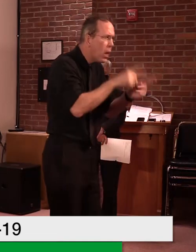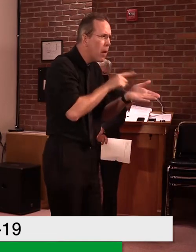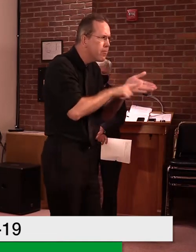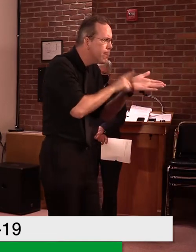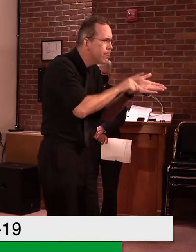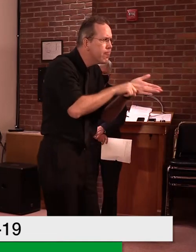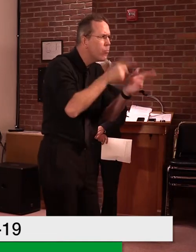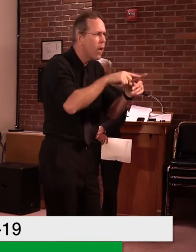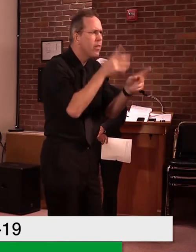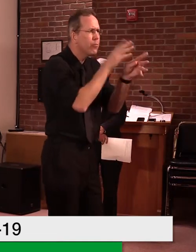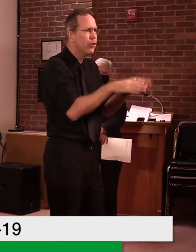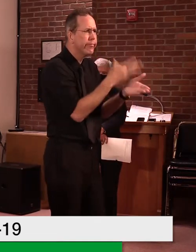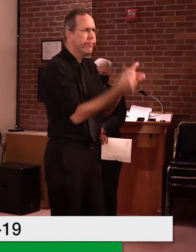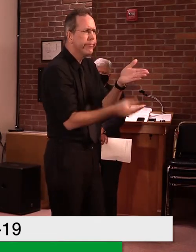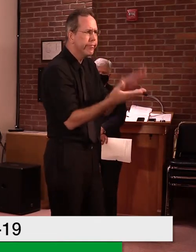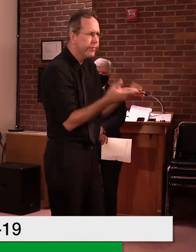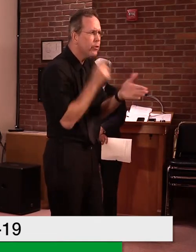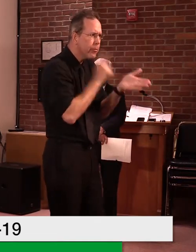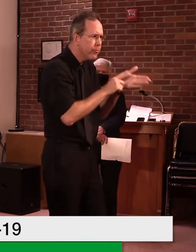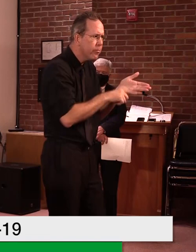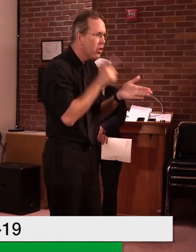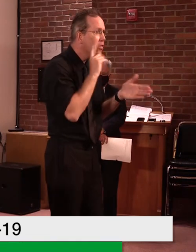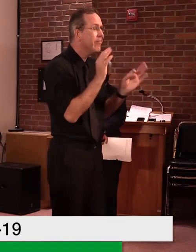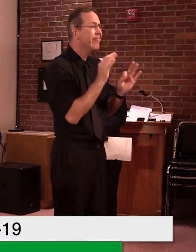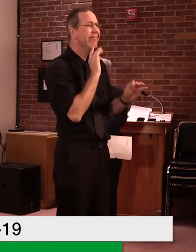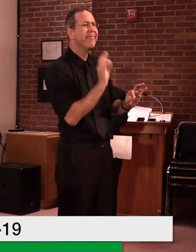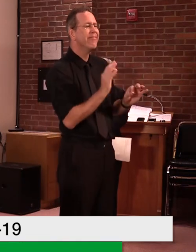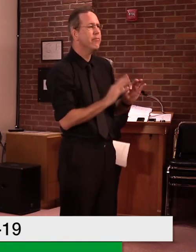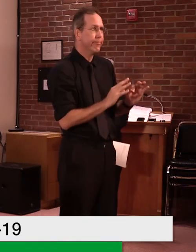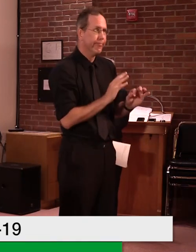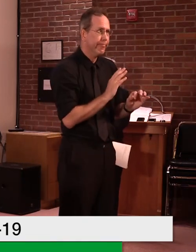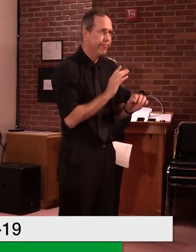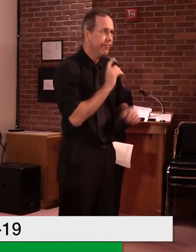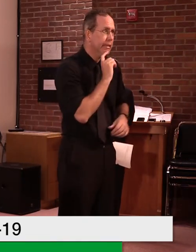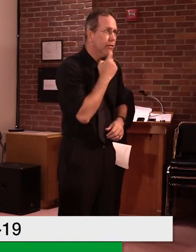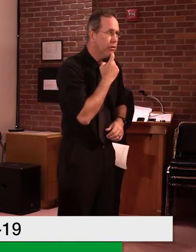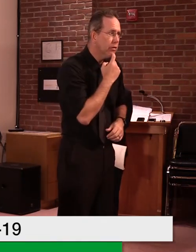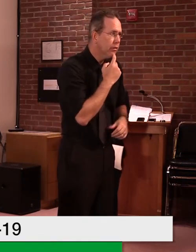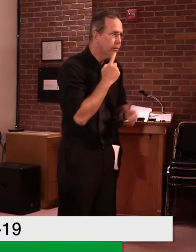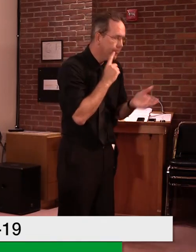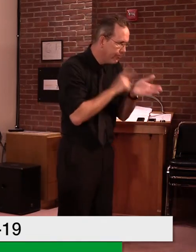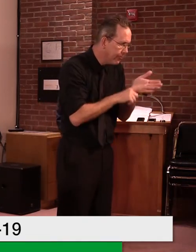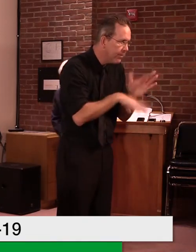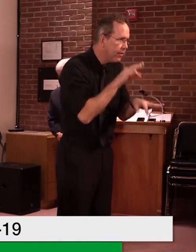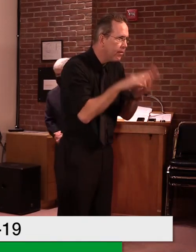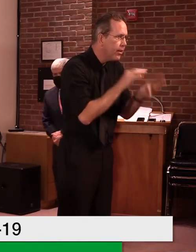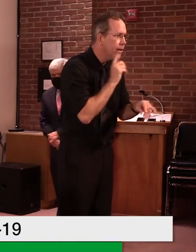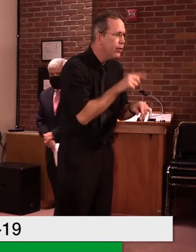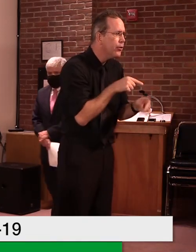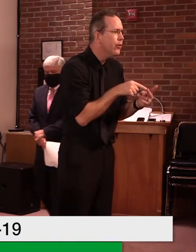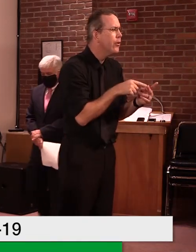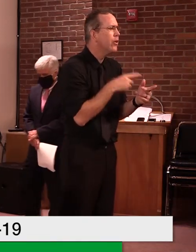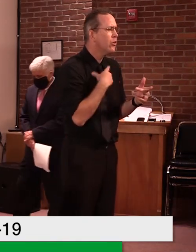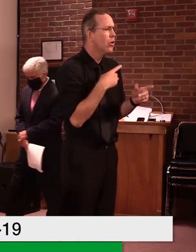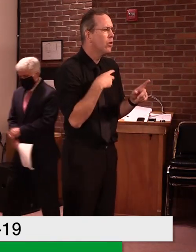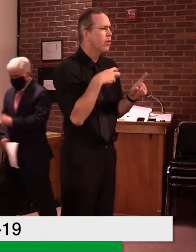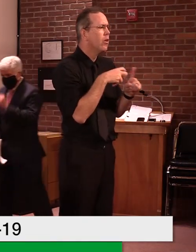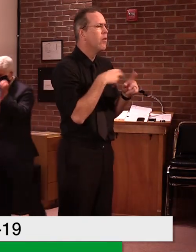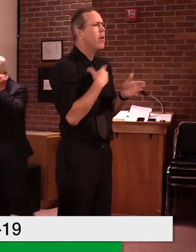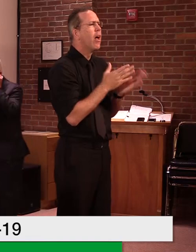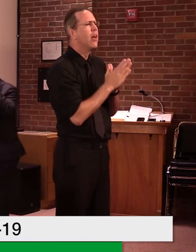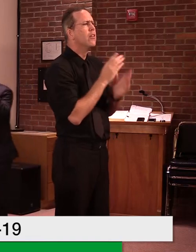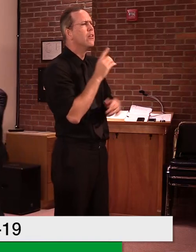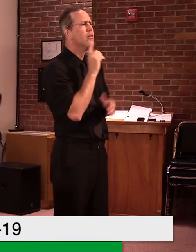this lightly, and we're trying to get to the bottom of it. I might ask Secretary Smith to expand on